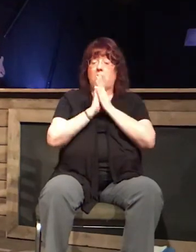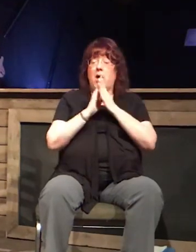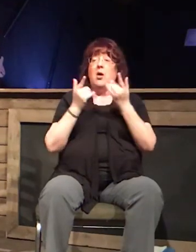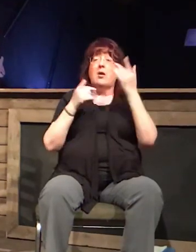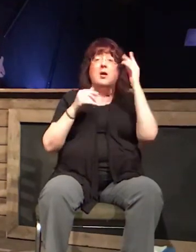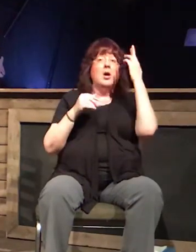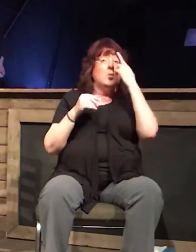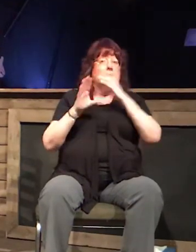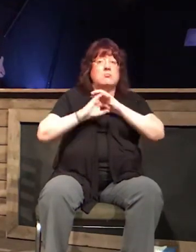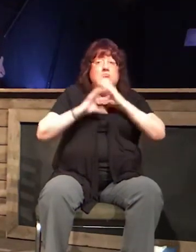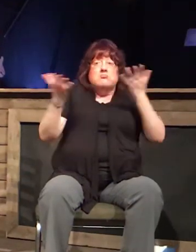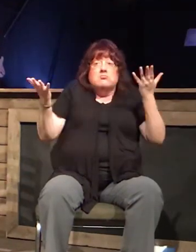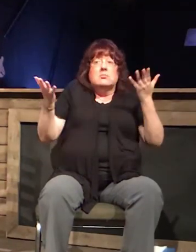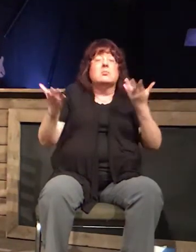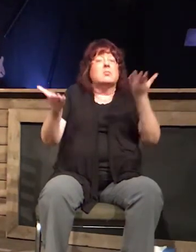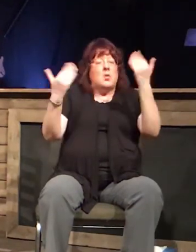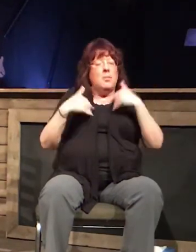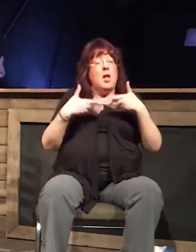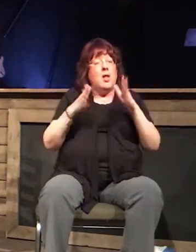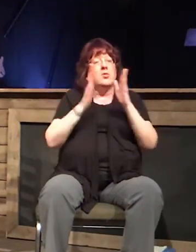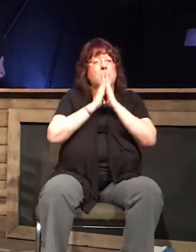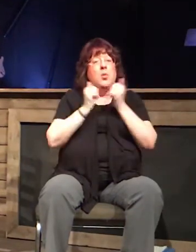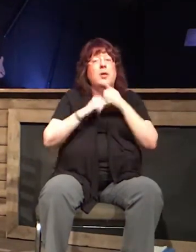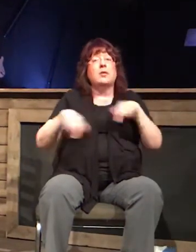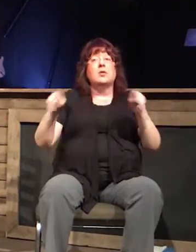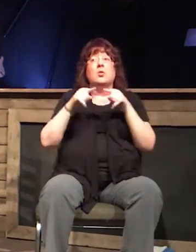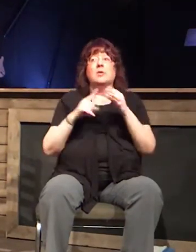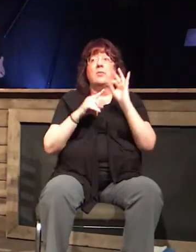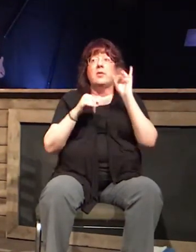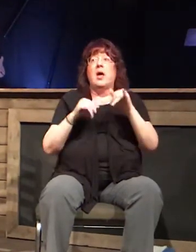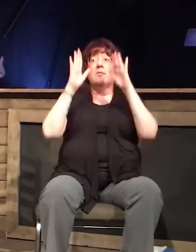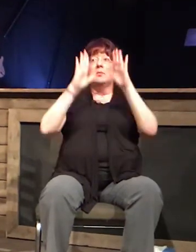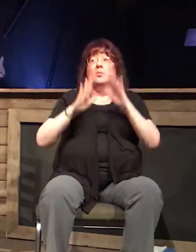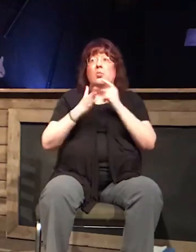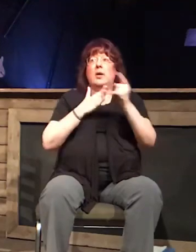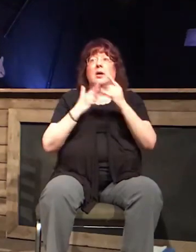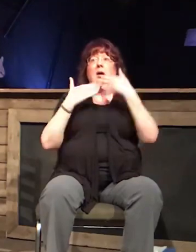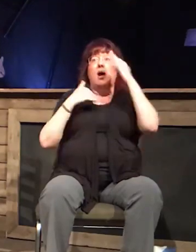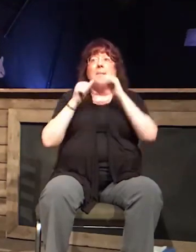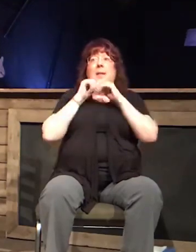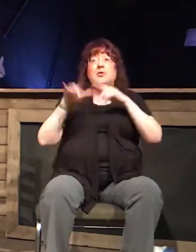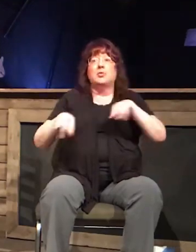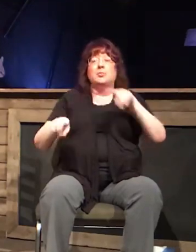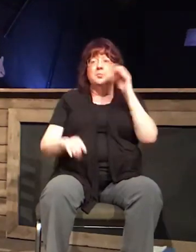morning, please come and allow us to pray with you. Other than that, have an incredible week. God bless you.